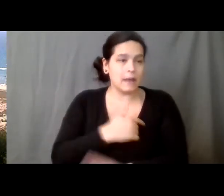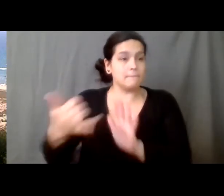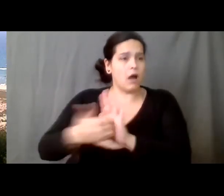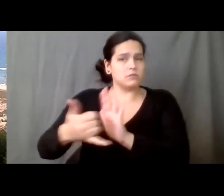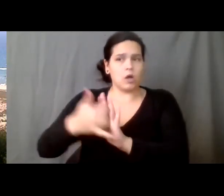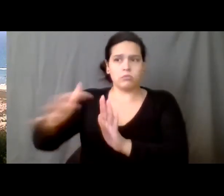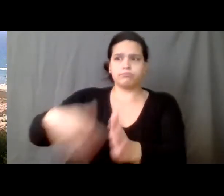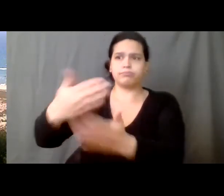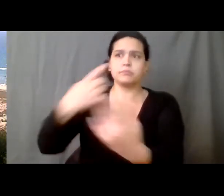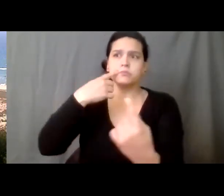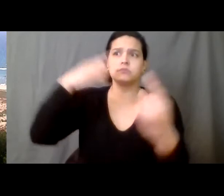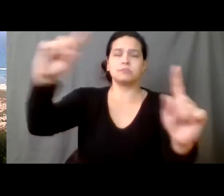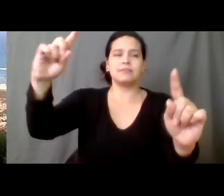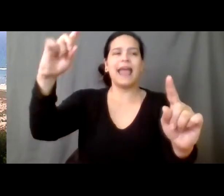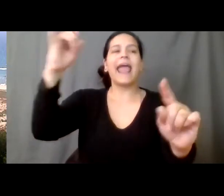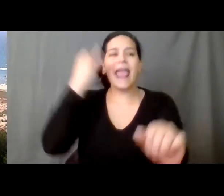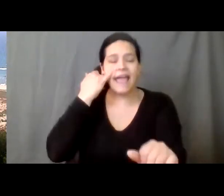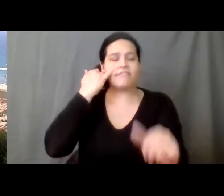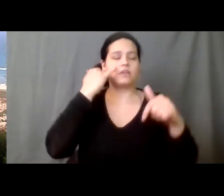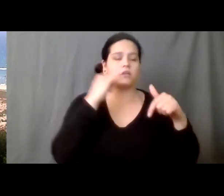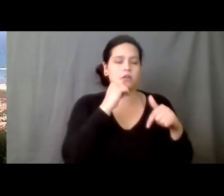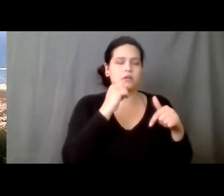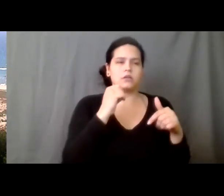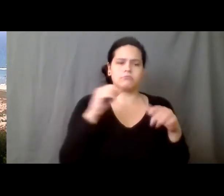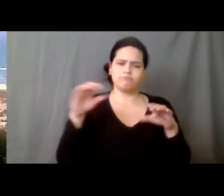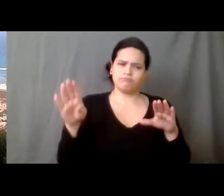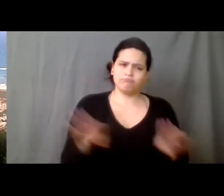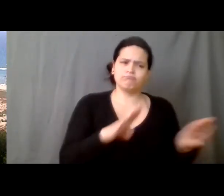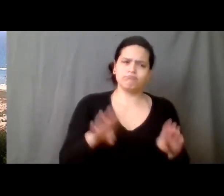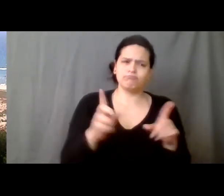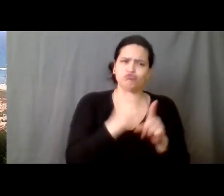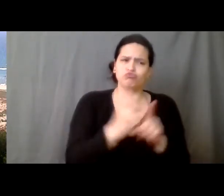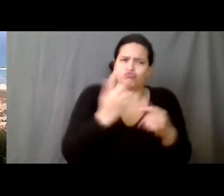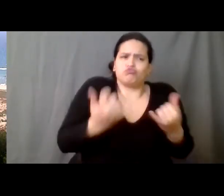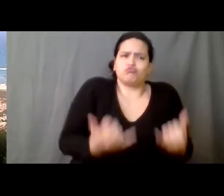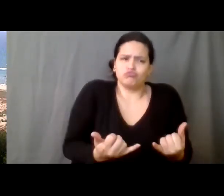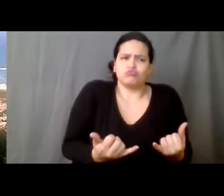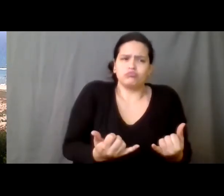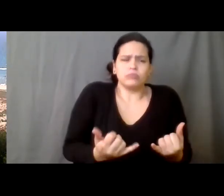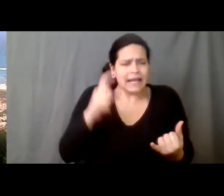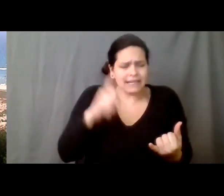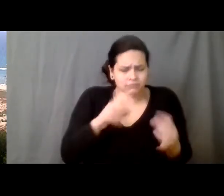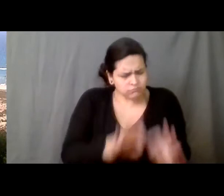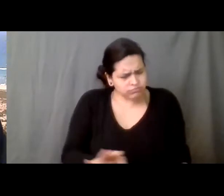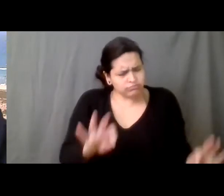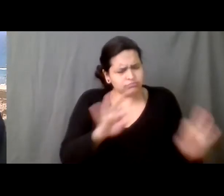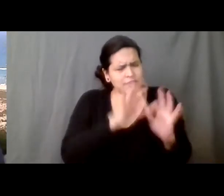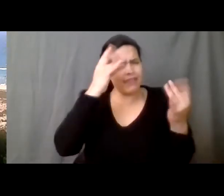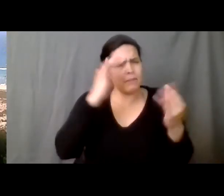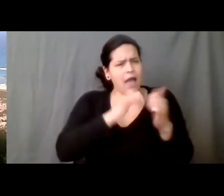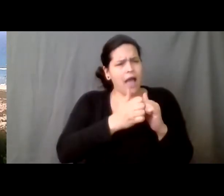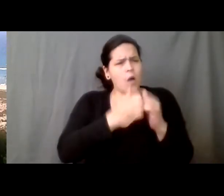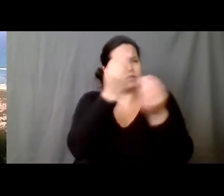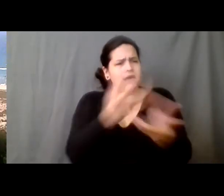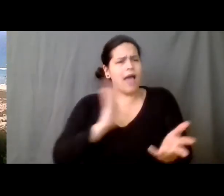if we don't treat this generation well and we don't get into the next generation. So it's really important for us to think about how we tell our